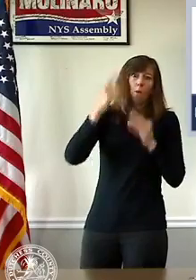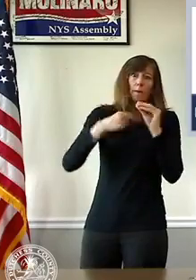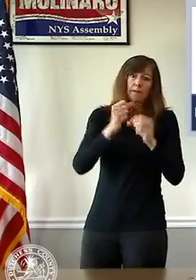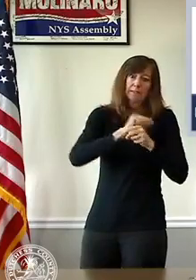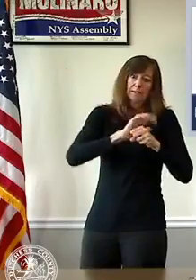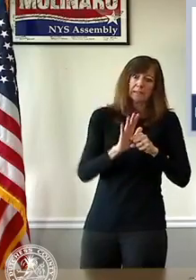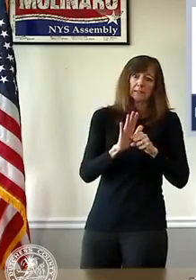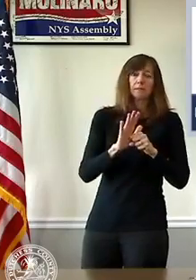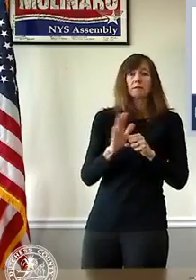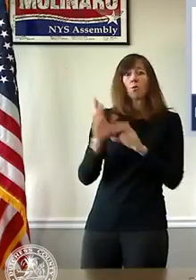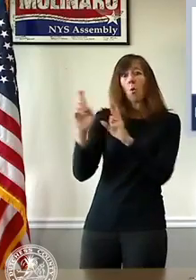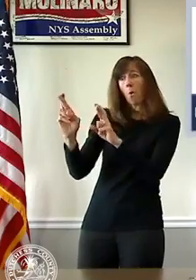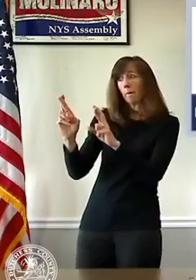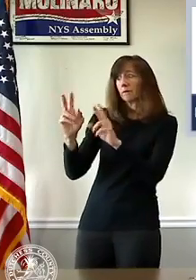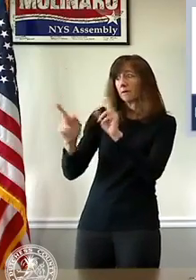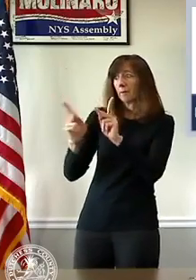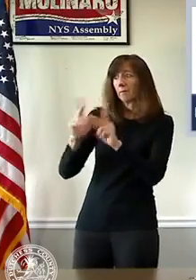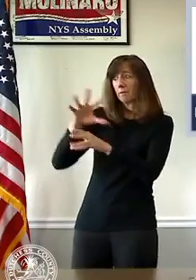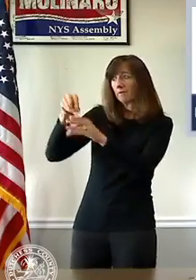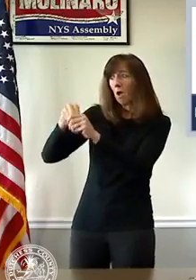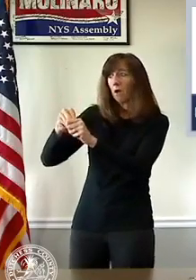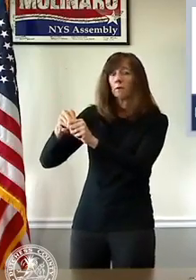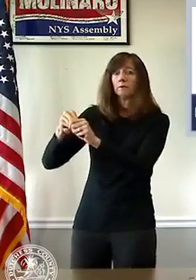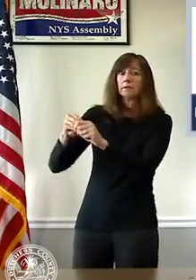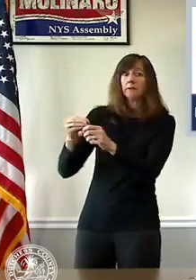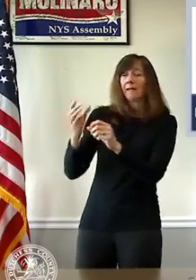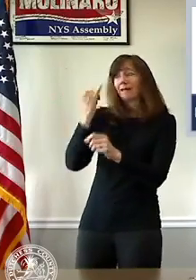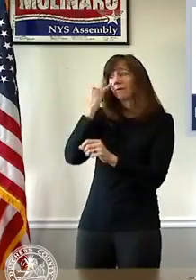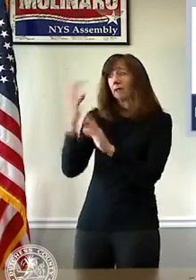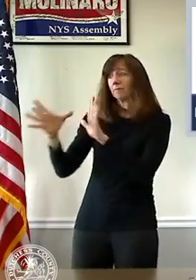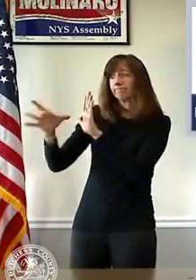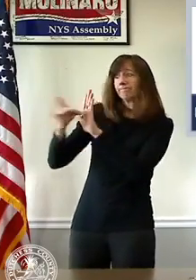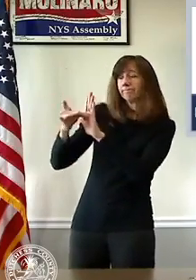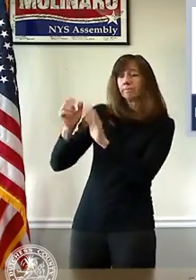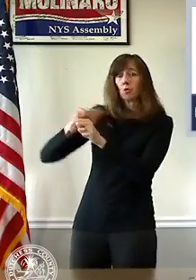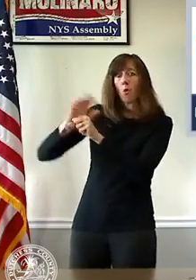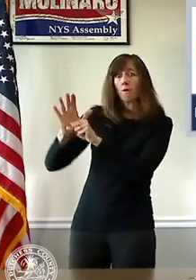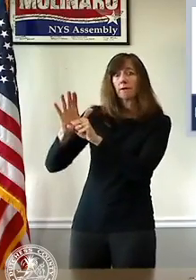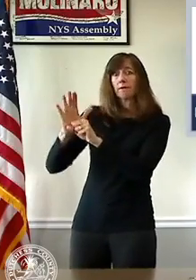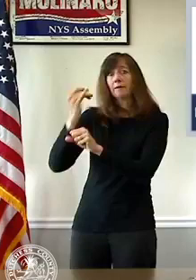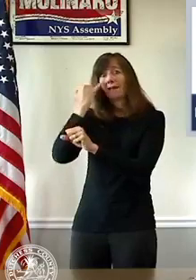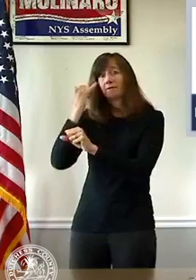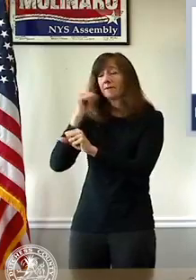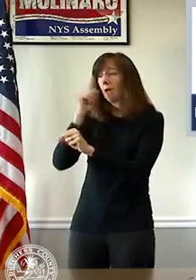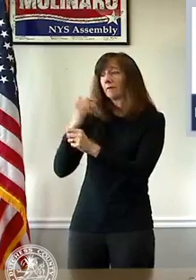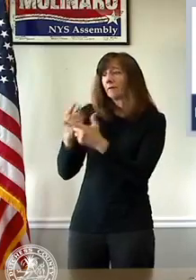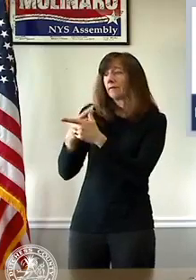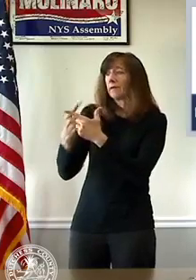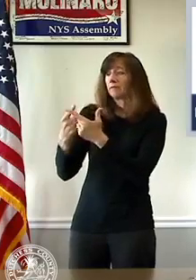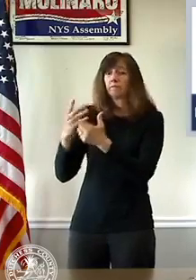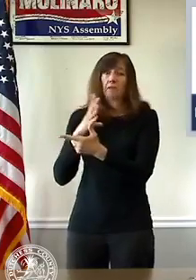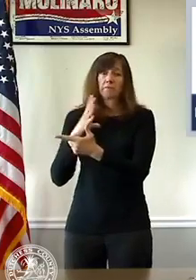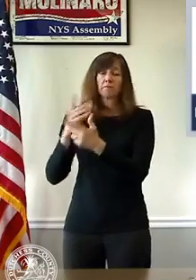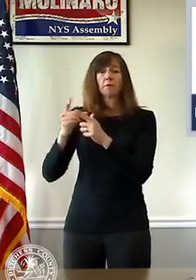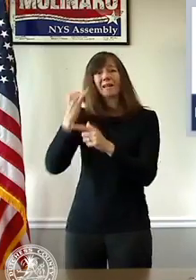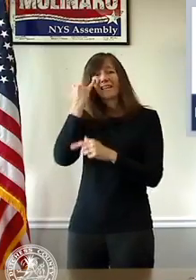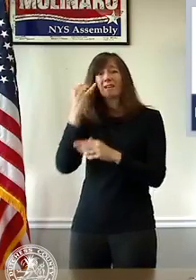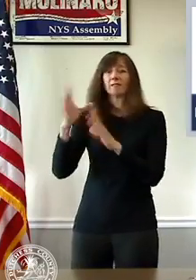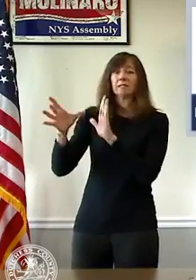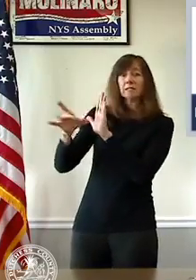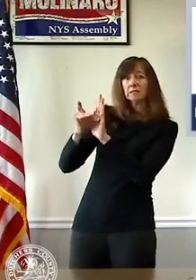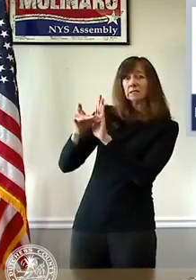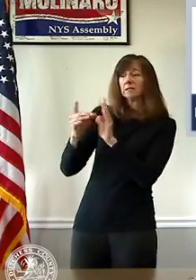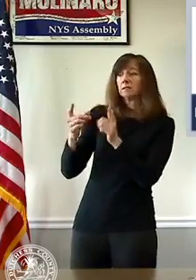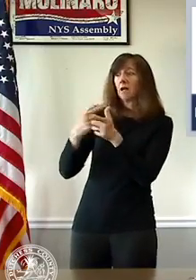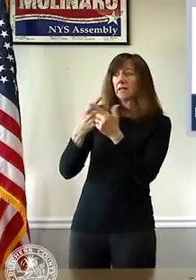contracted COVID, and that individuals who were sort of gathered together will not have transmitted the disease. But again, if somebody did, it